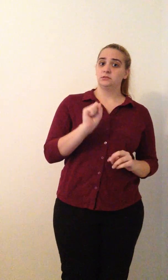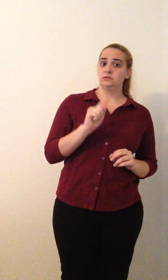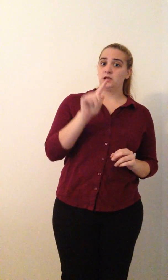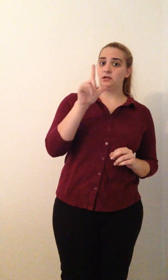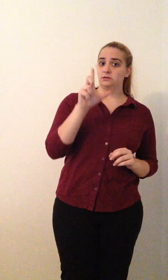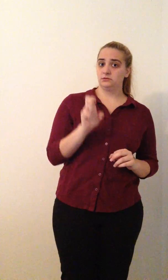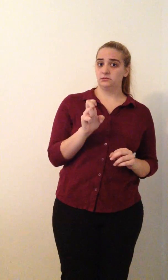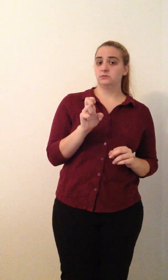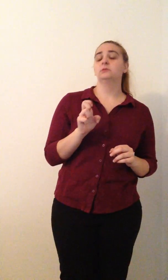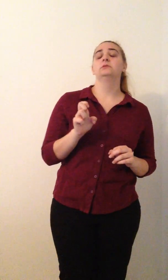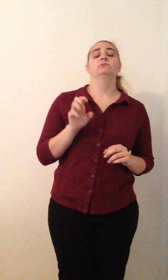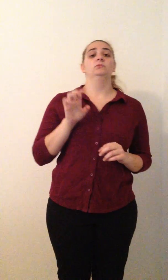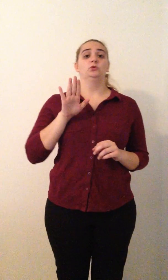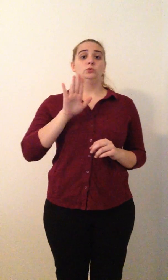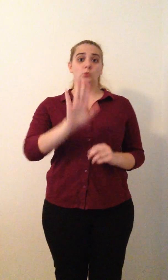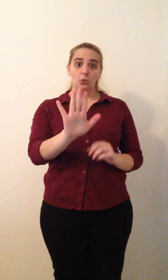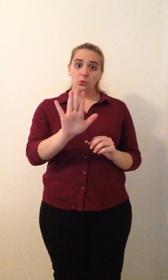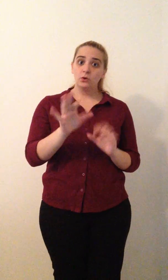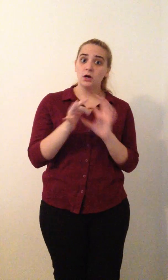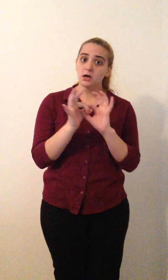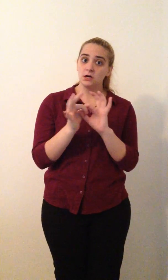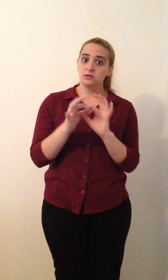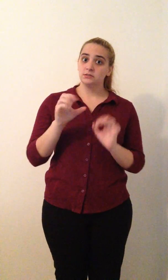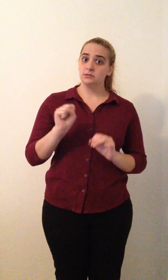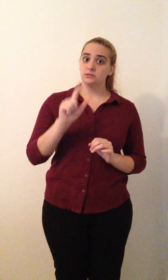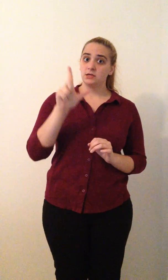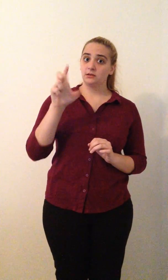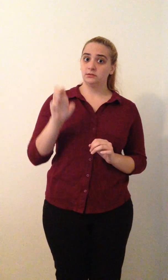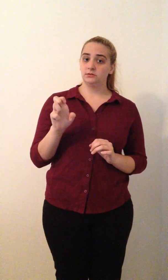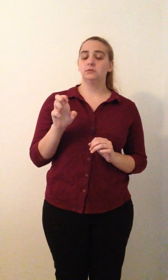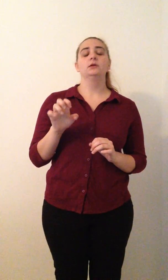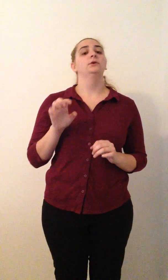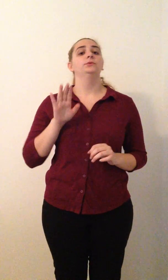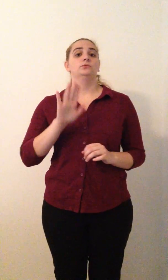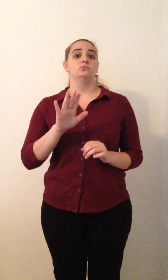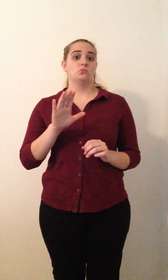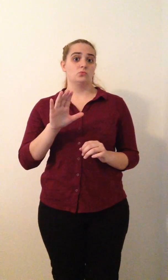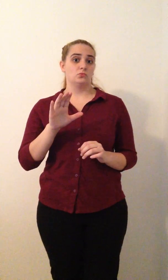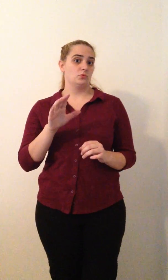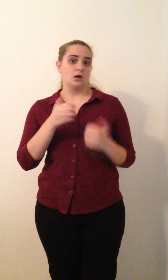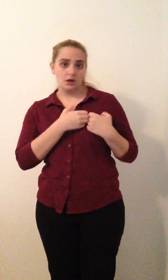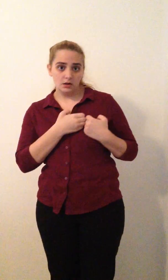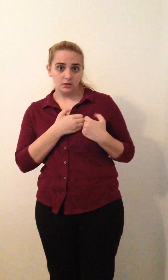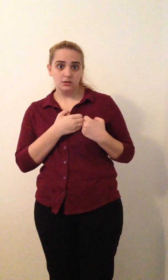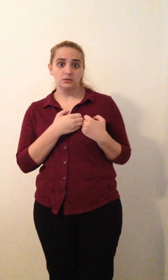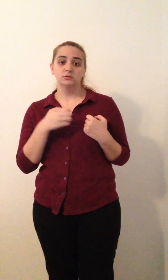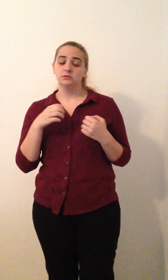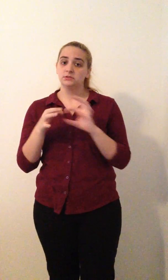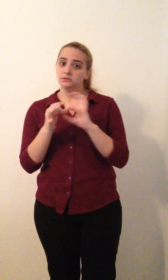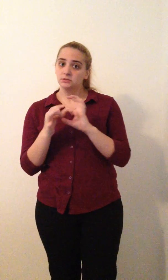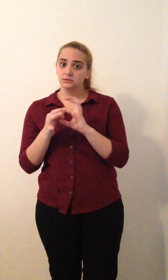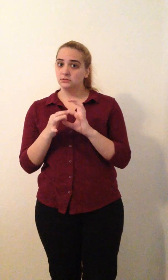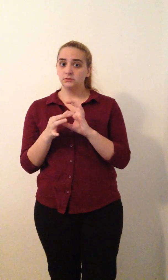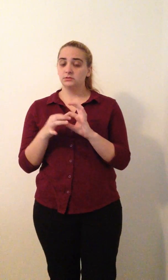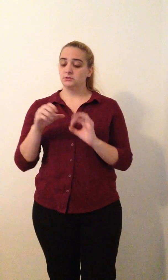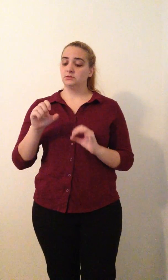partner's attachment style, and ultimately that will help you with both of your needs because you'll understand what they